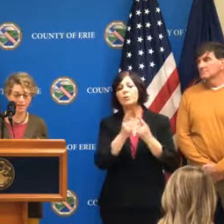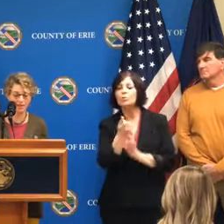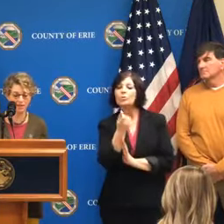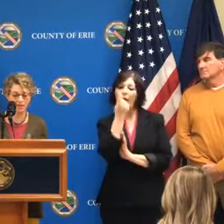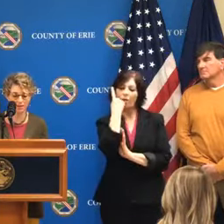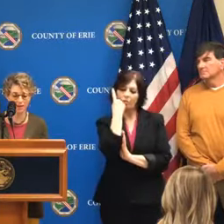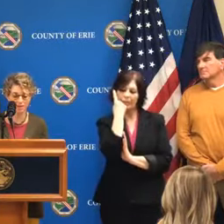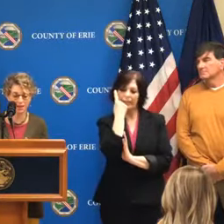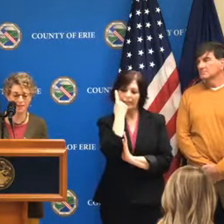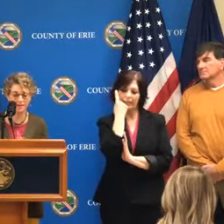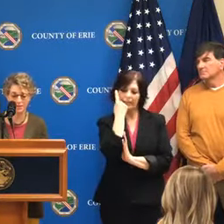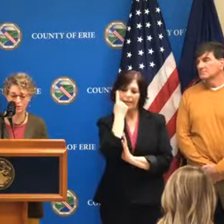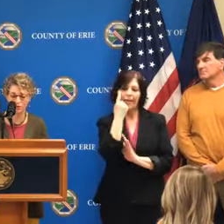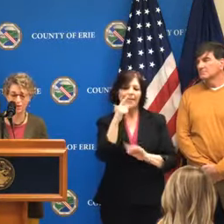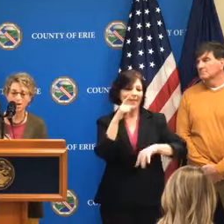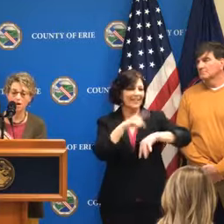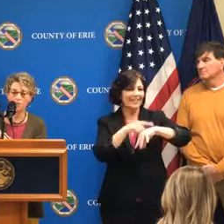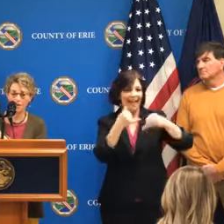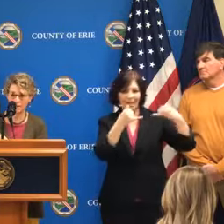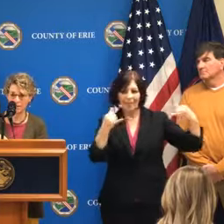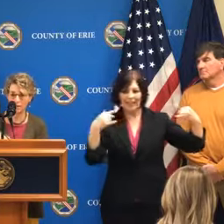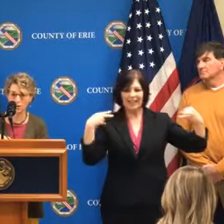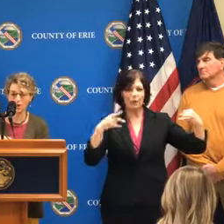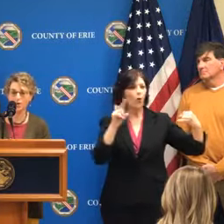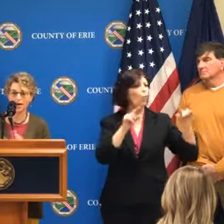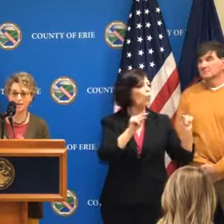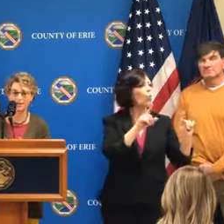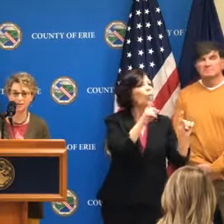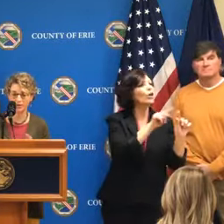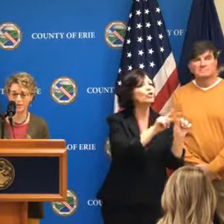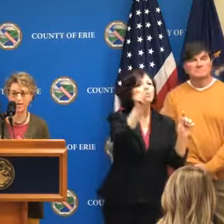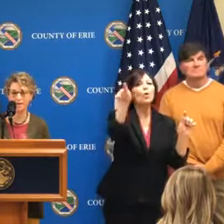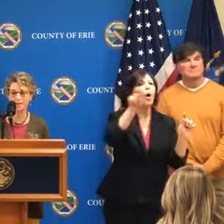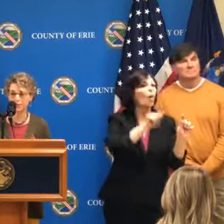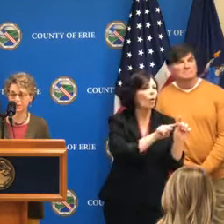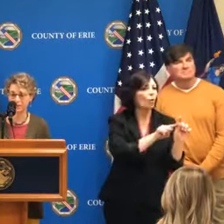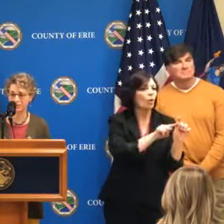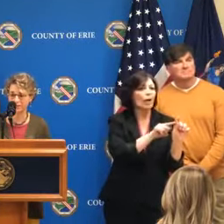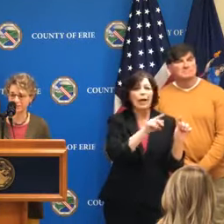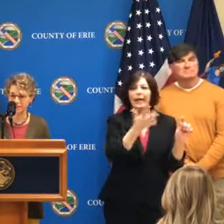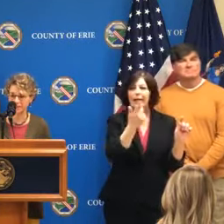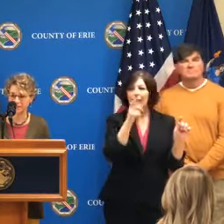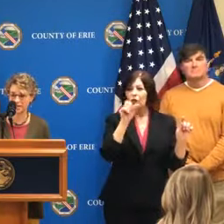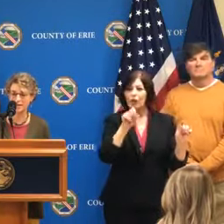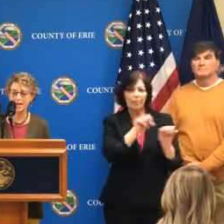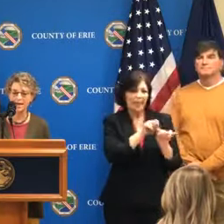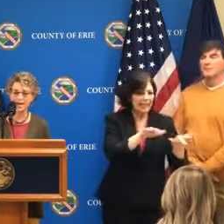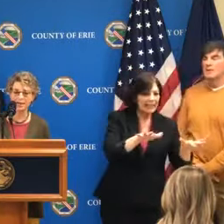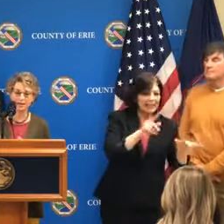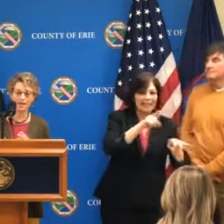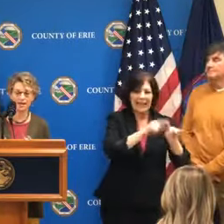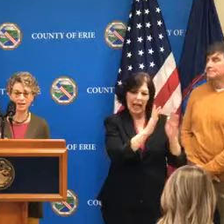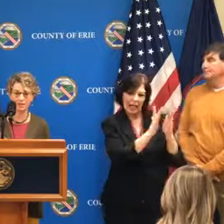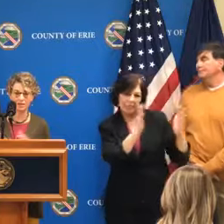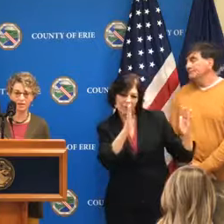like a detailed timeline, a history of where people were at during the time where they could have been contagious,